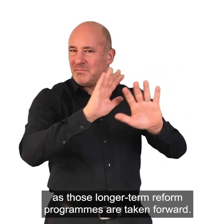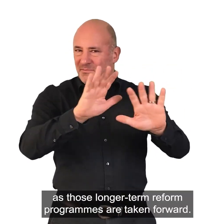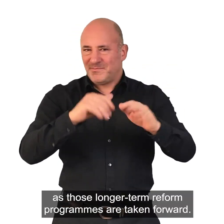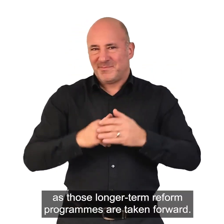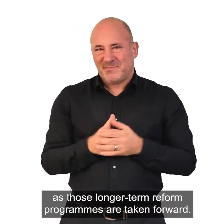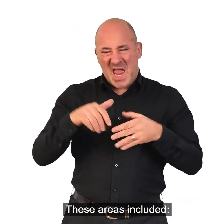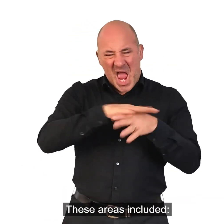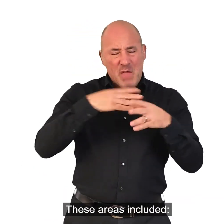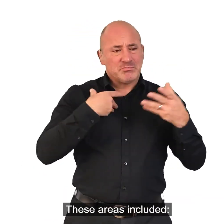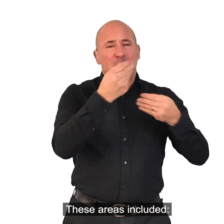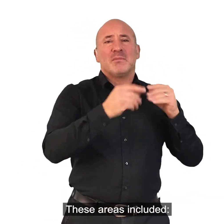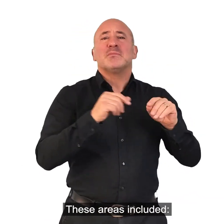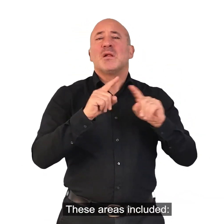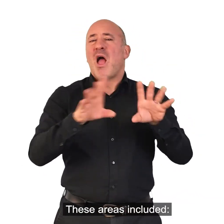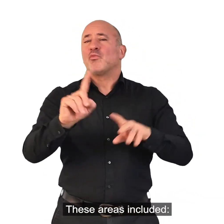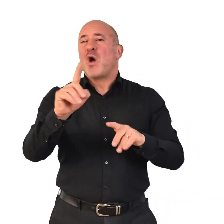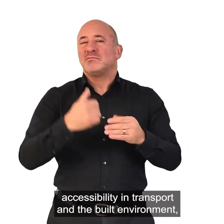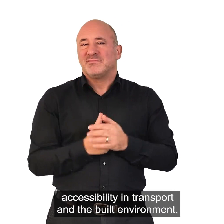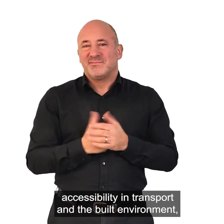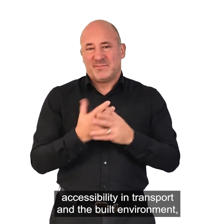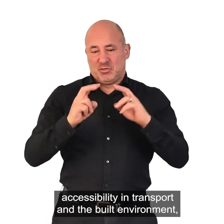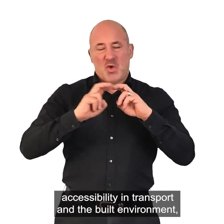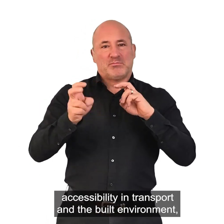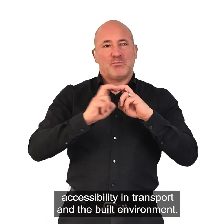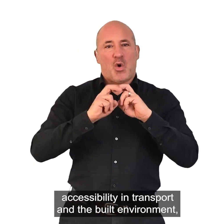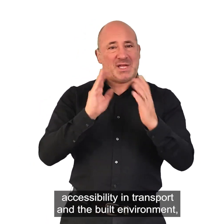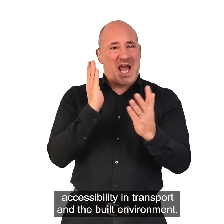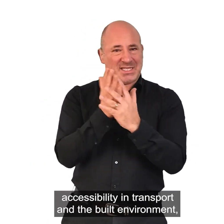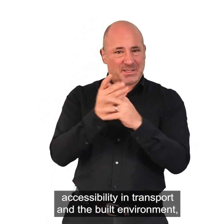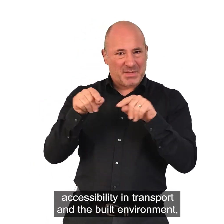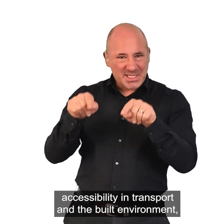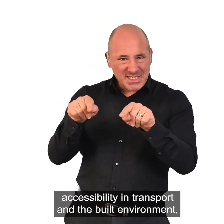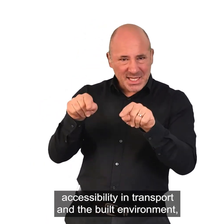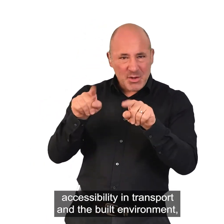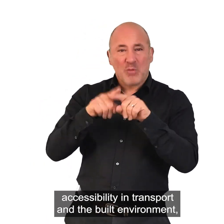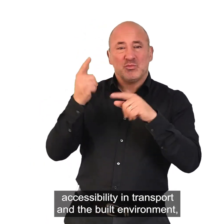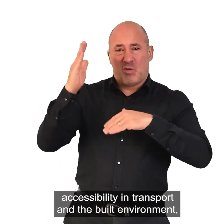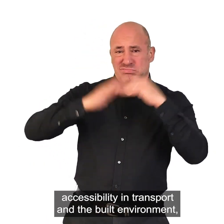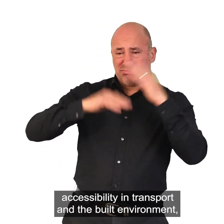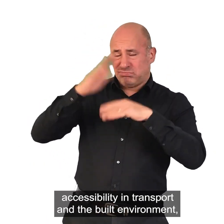reform programmes are taken forward. These areas included accessibility in transport and the built environment,